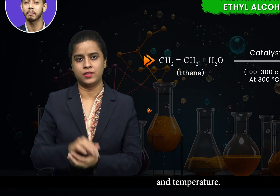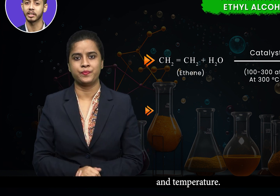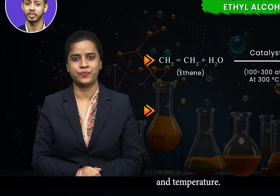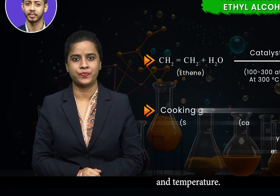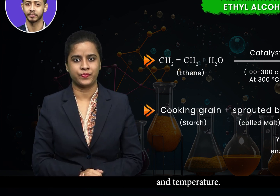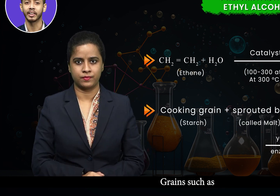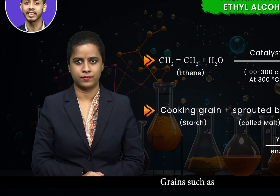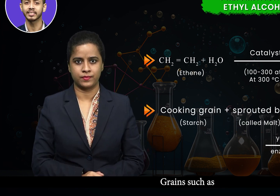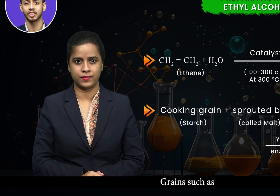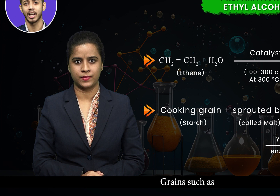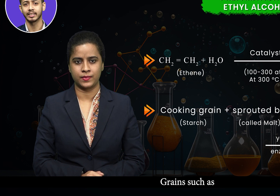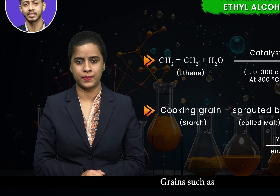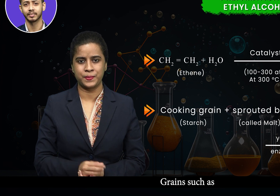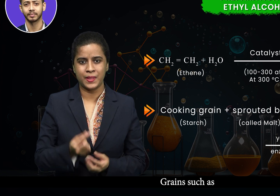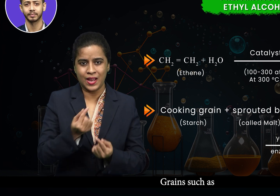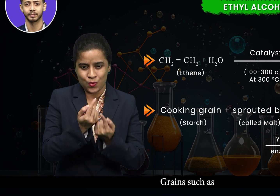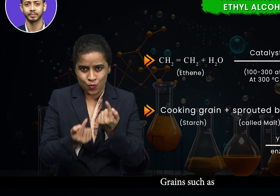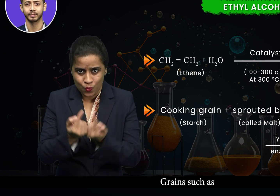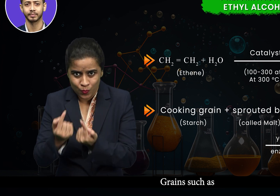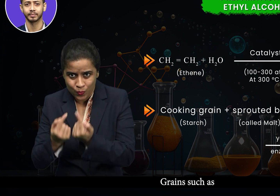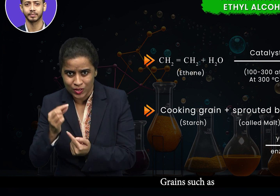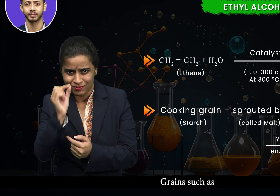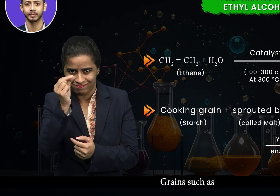and temperature. Grains such as